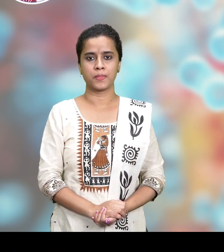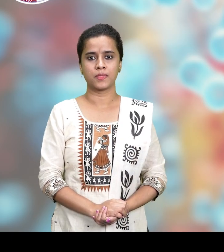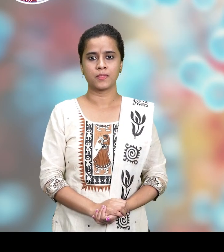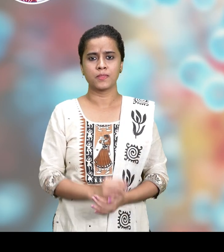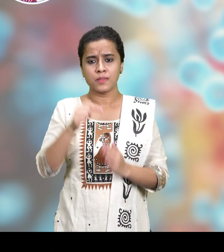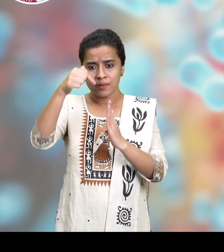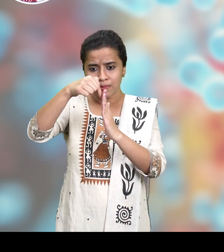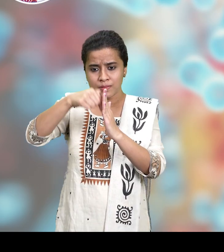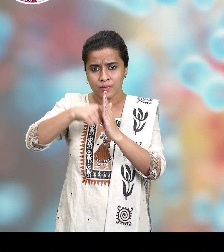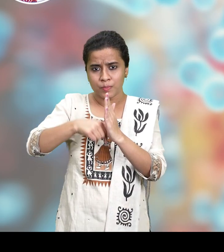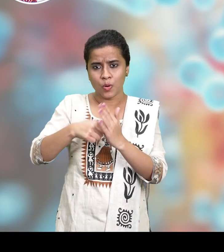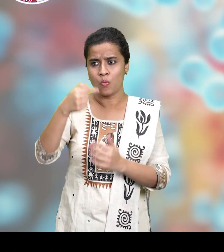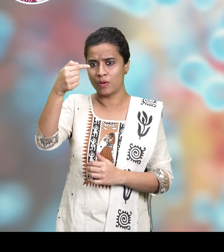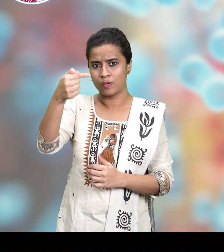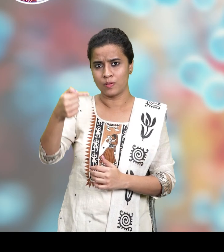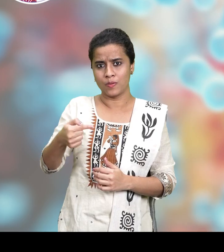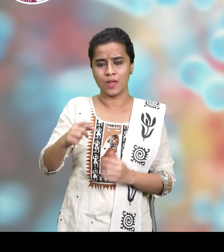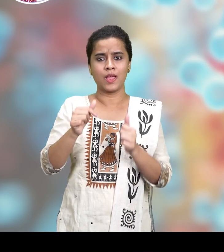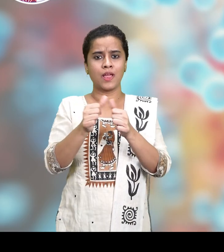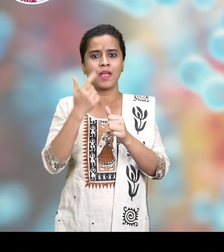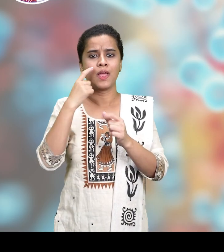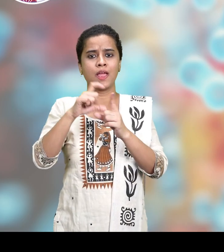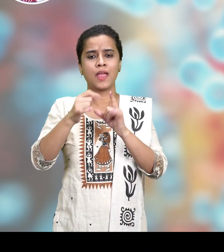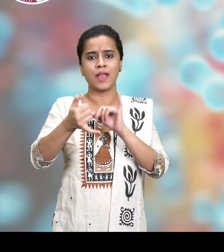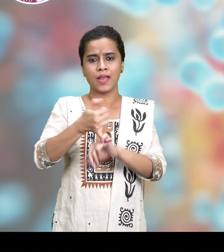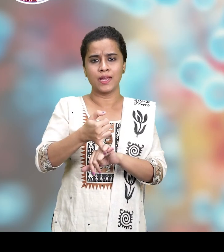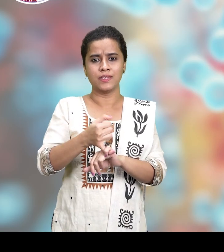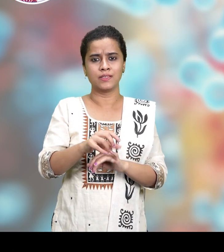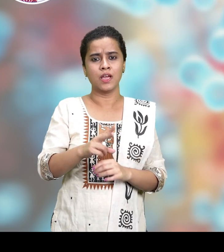Symptoms of AIDS are person specific.